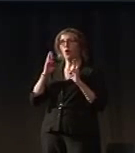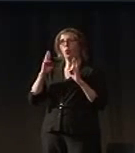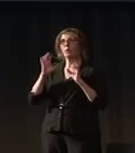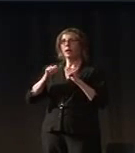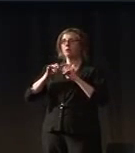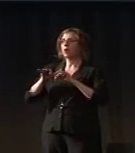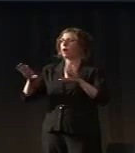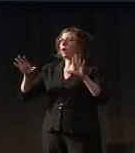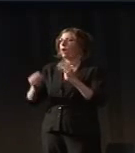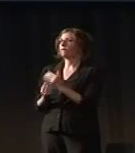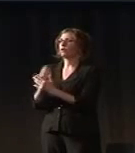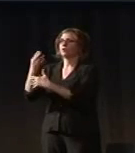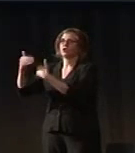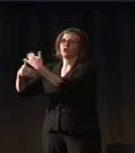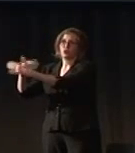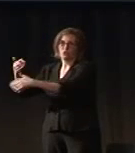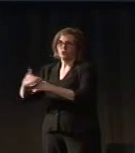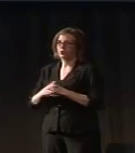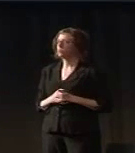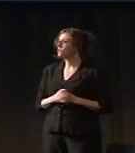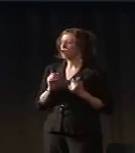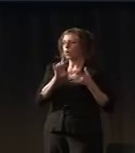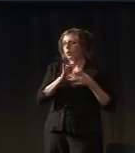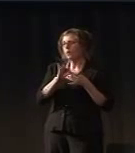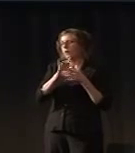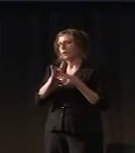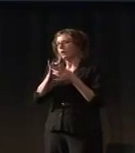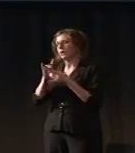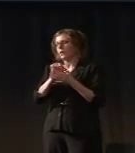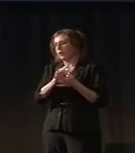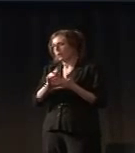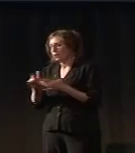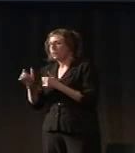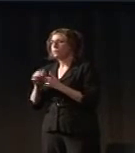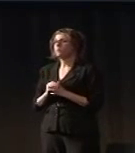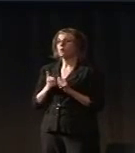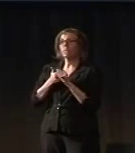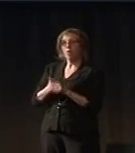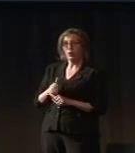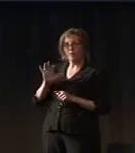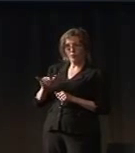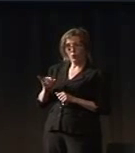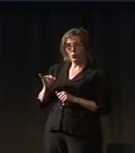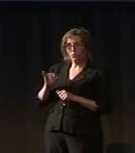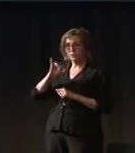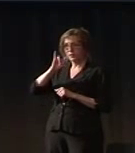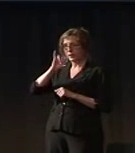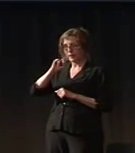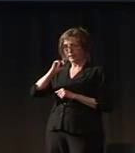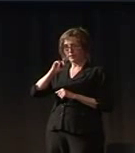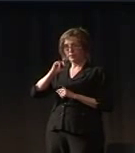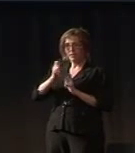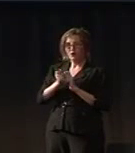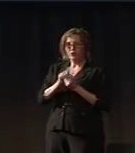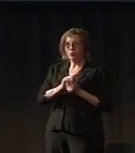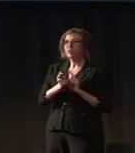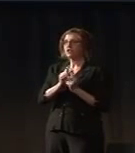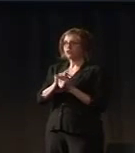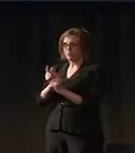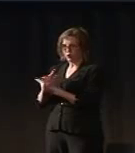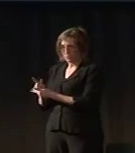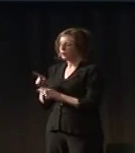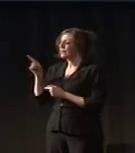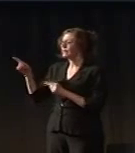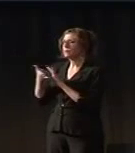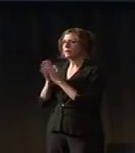in the wider field. And it was following those inscriptions, in fact, that Latour then became more and more invested